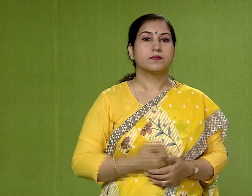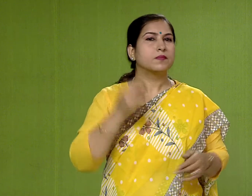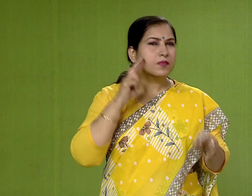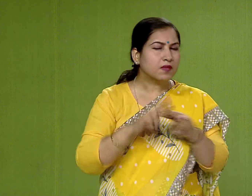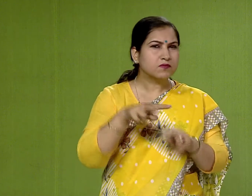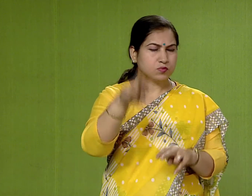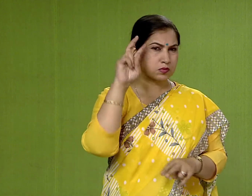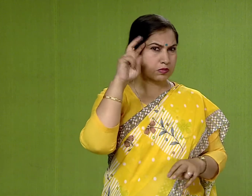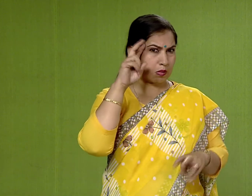If you have any query,